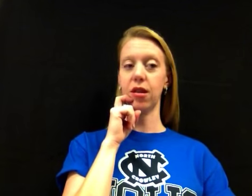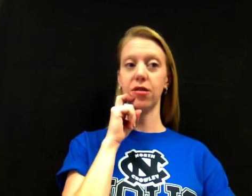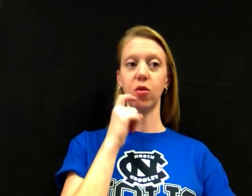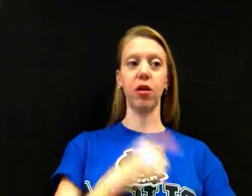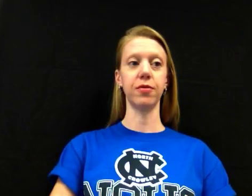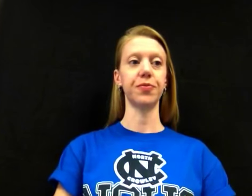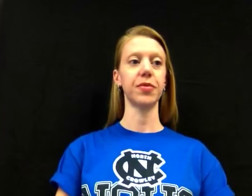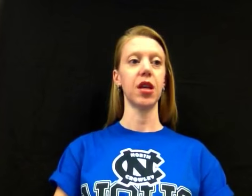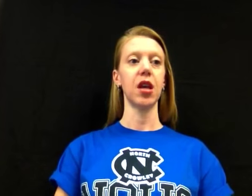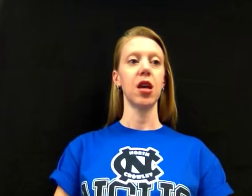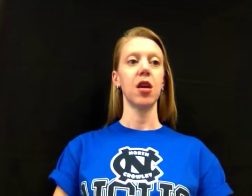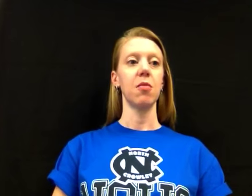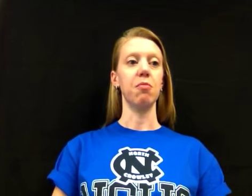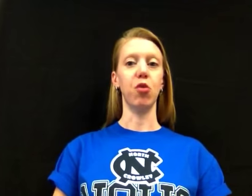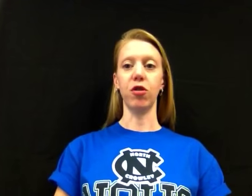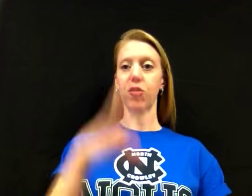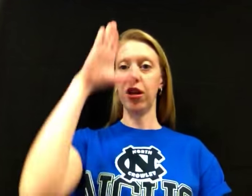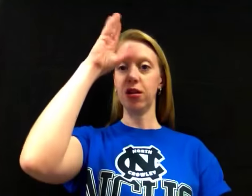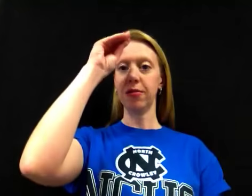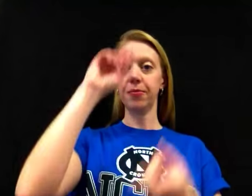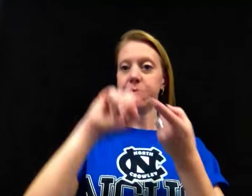as well. Boyfriend.